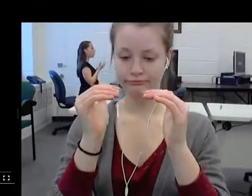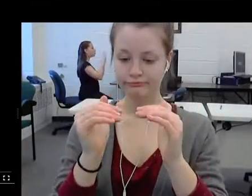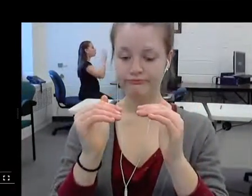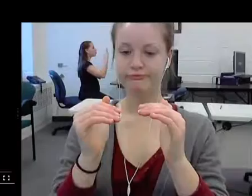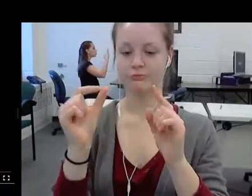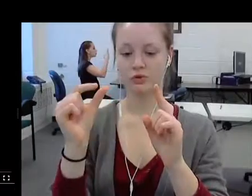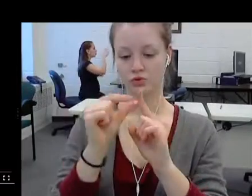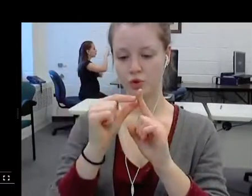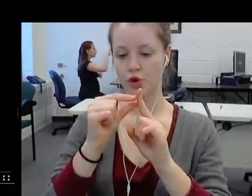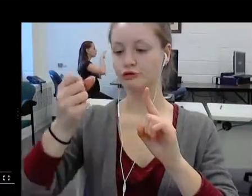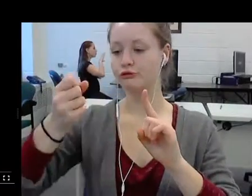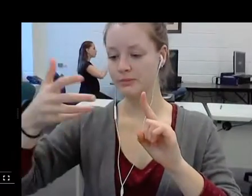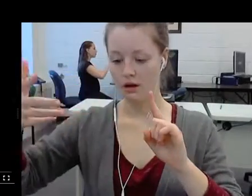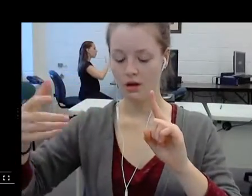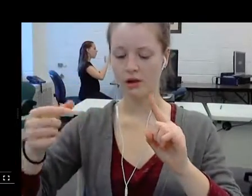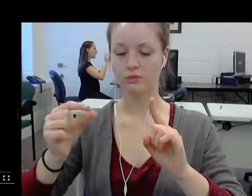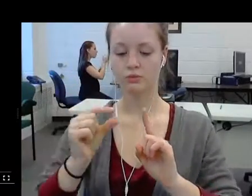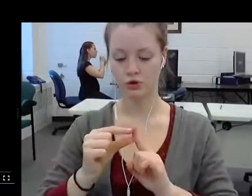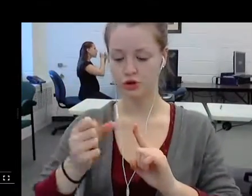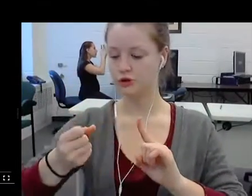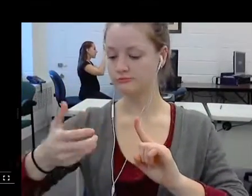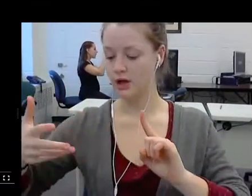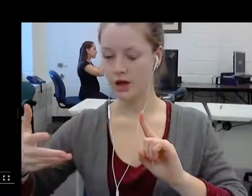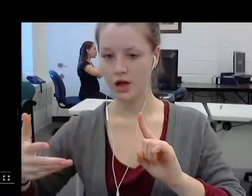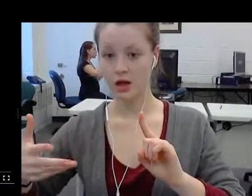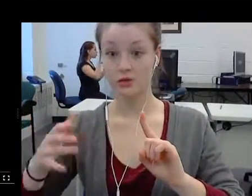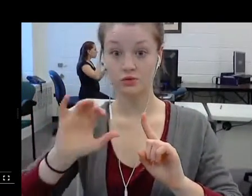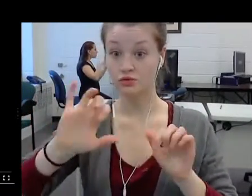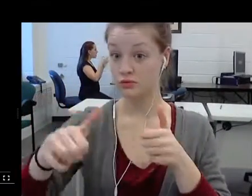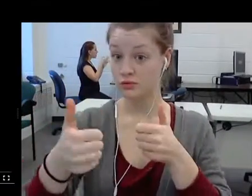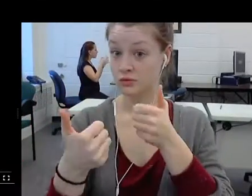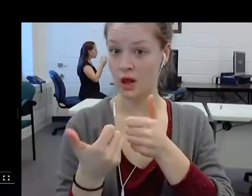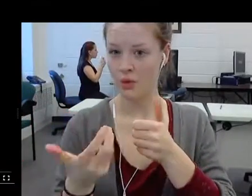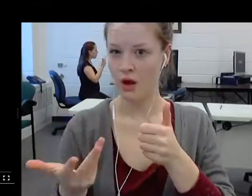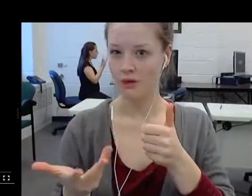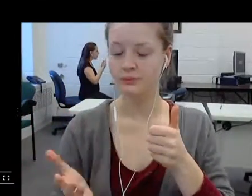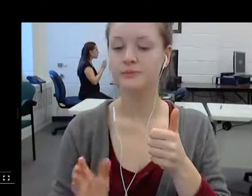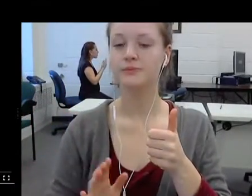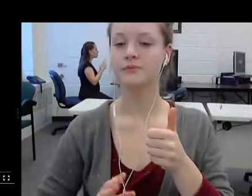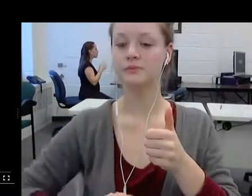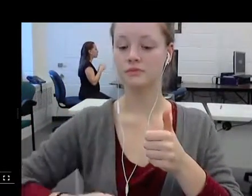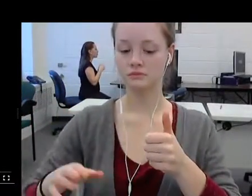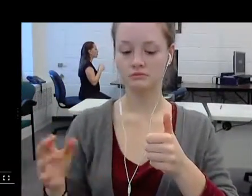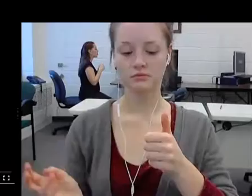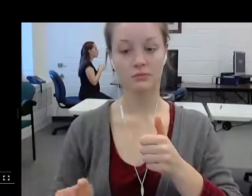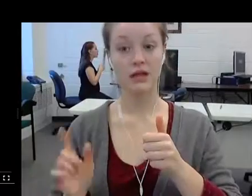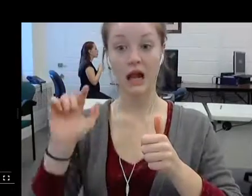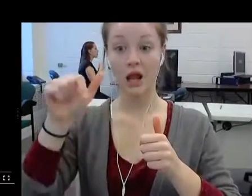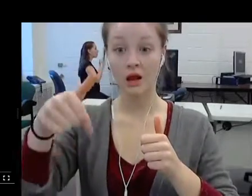then your challenge is to go back and review